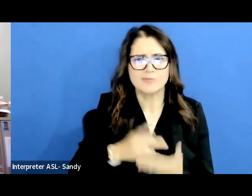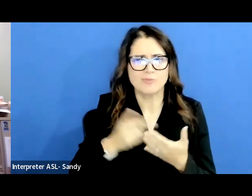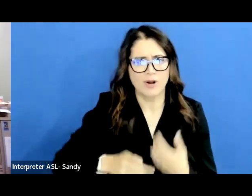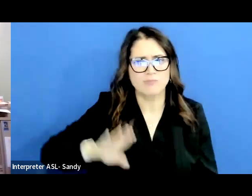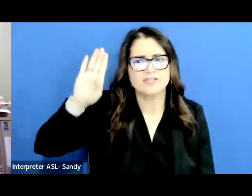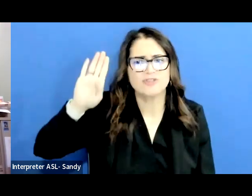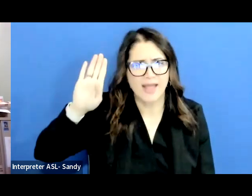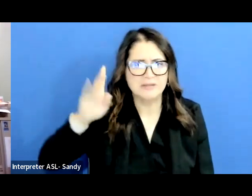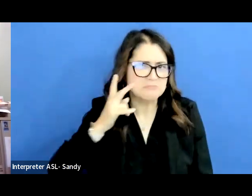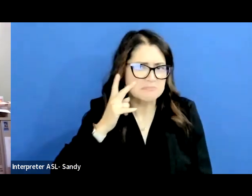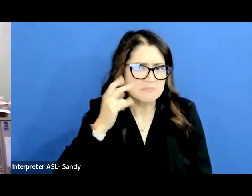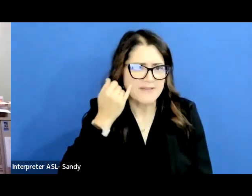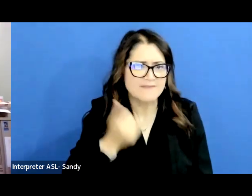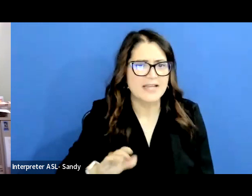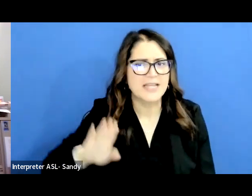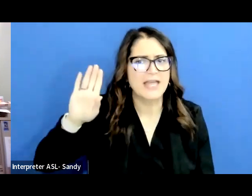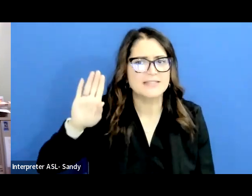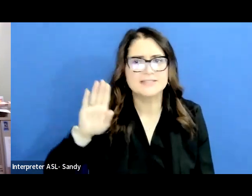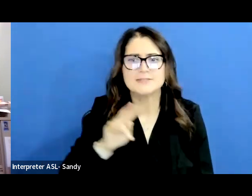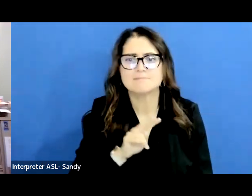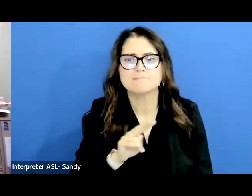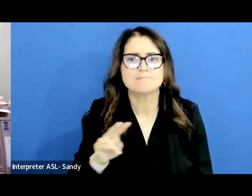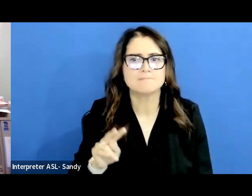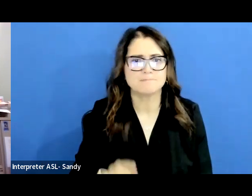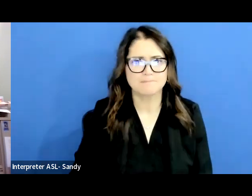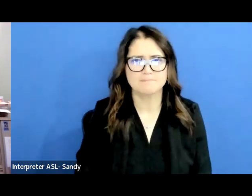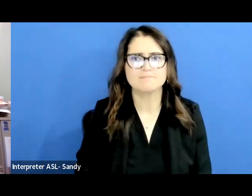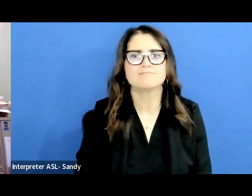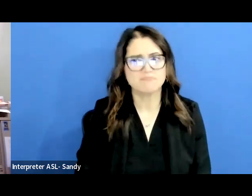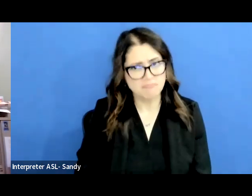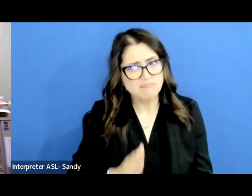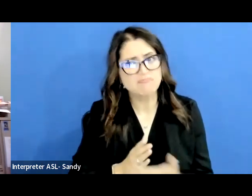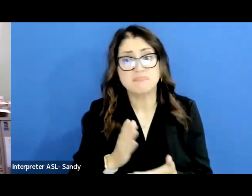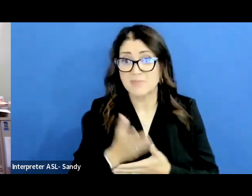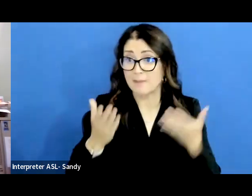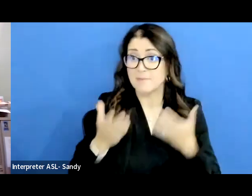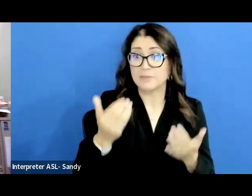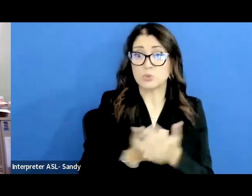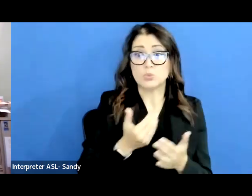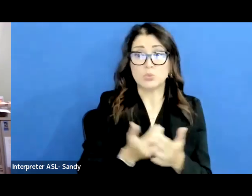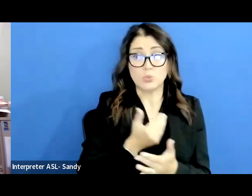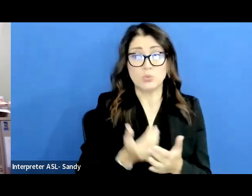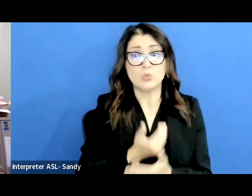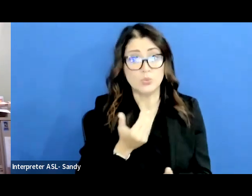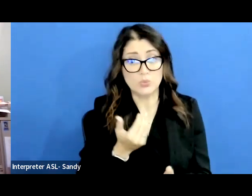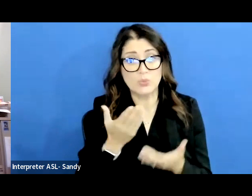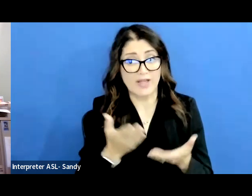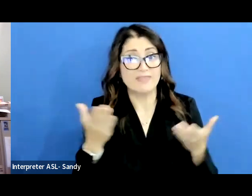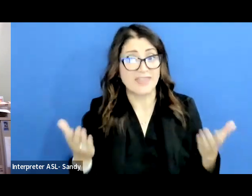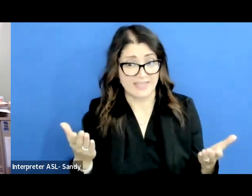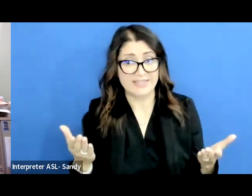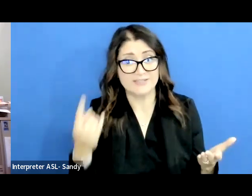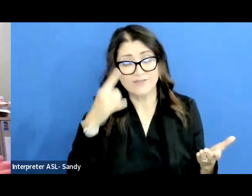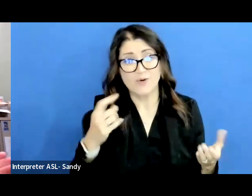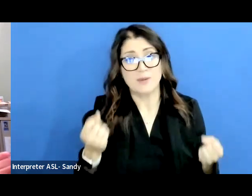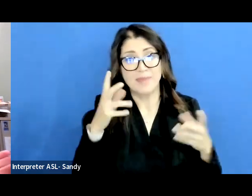Let's see if we have any hands raised there. Okay, it might be a new thing to a lot of people.